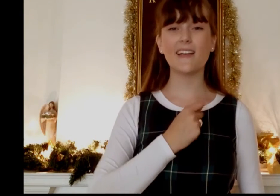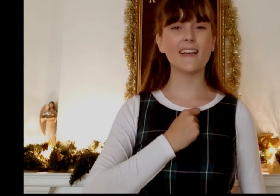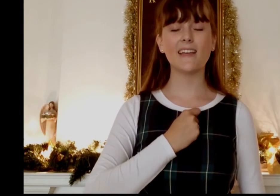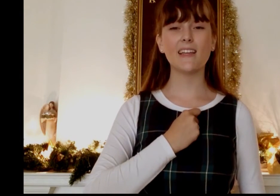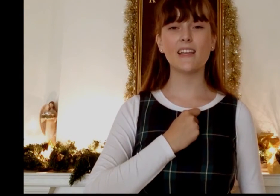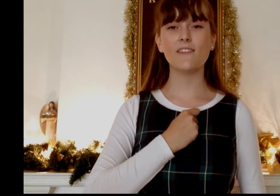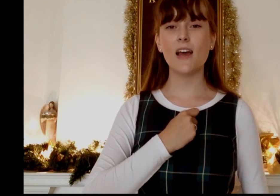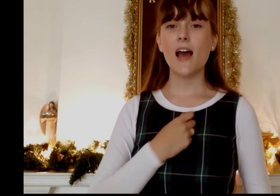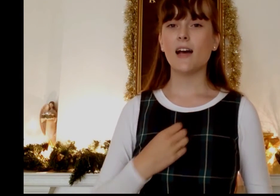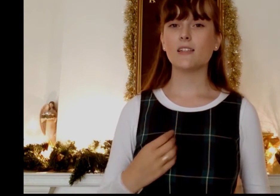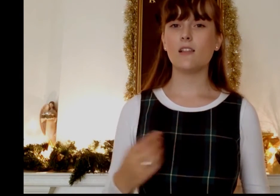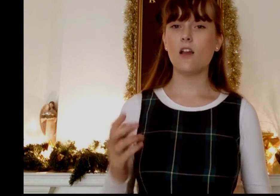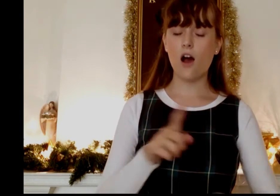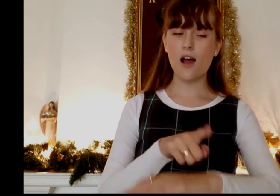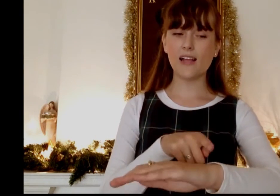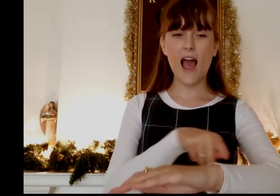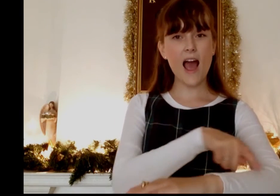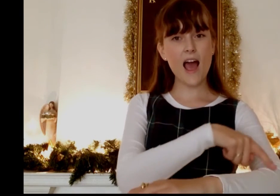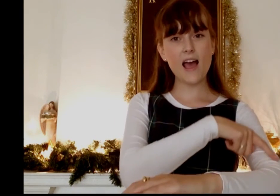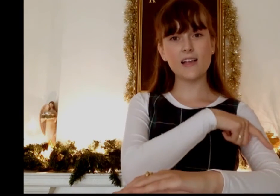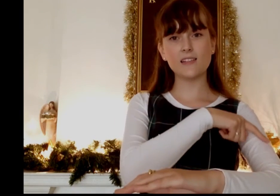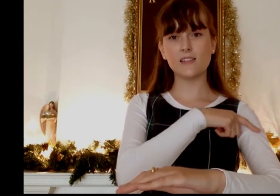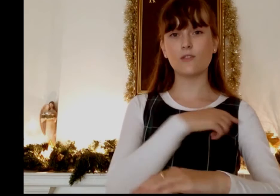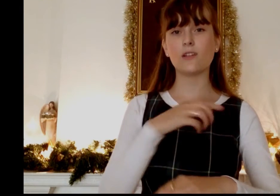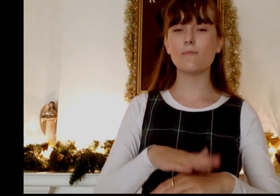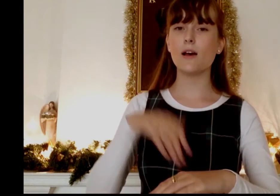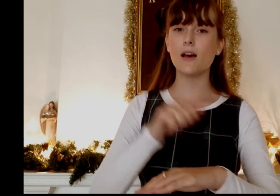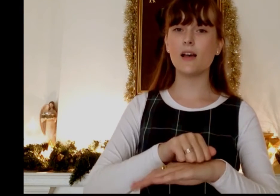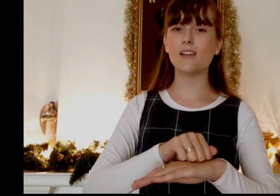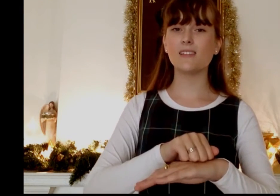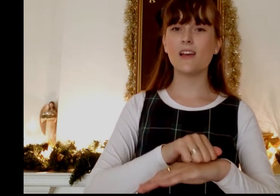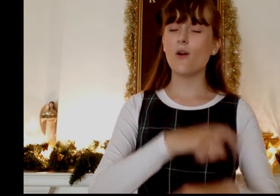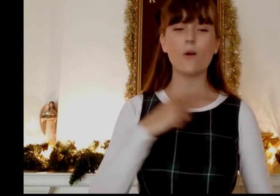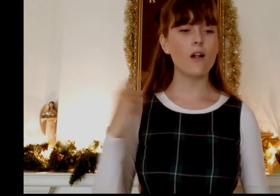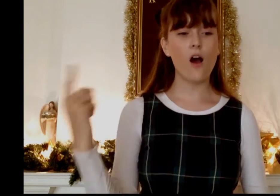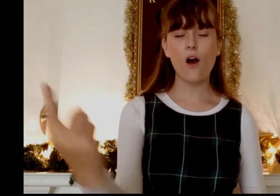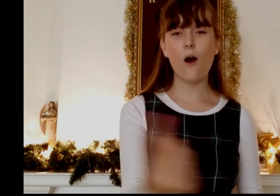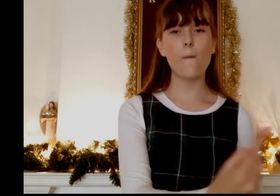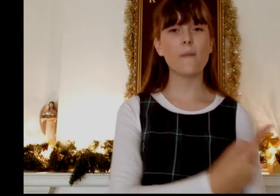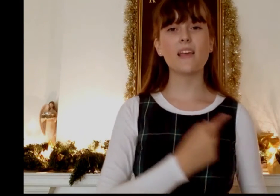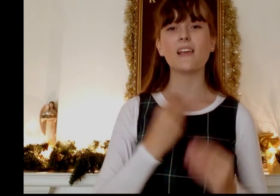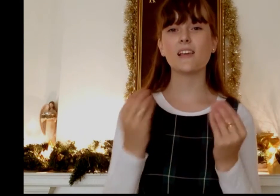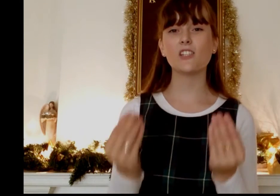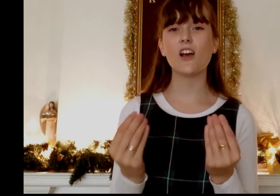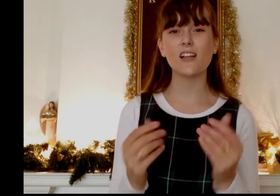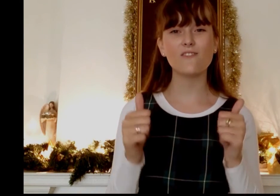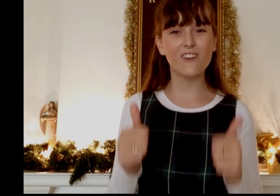As long as there's Christmas, we'll all be just